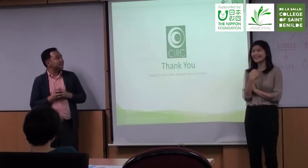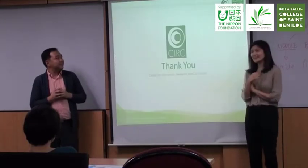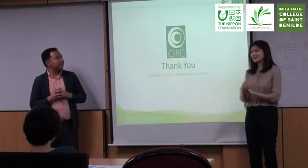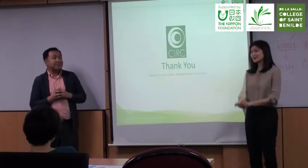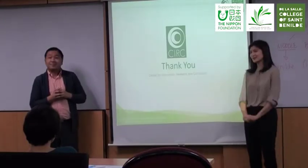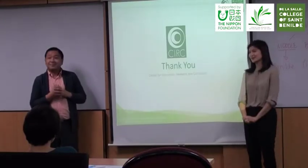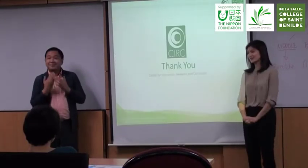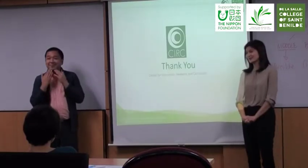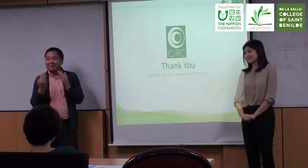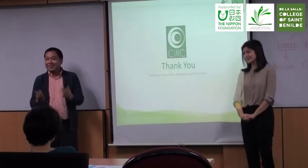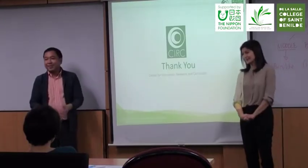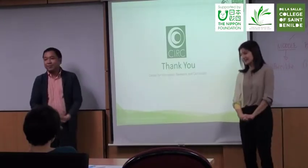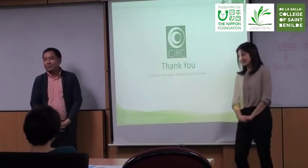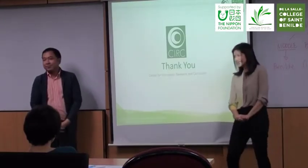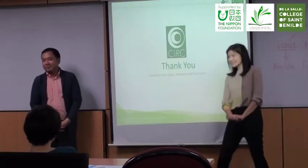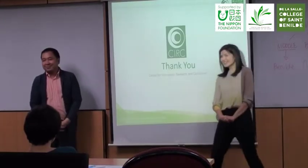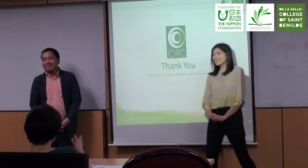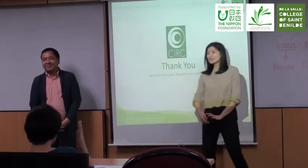thank you.